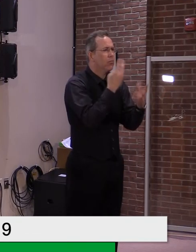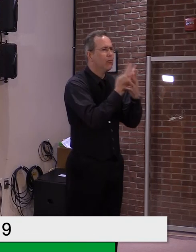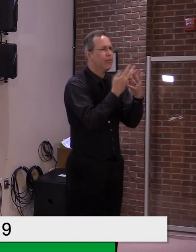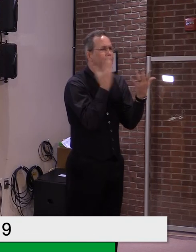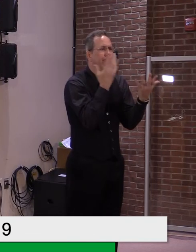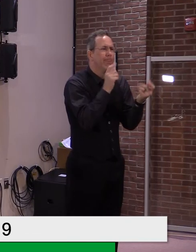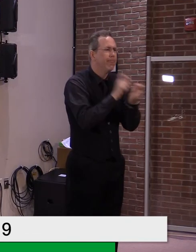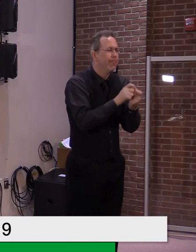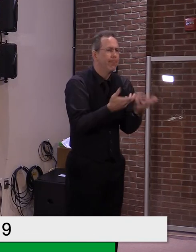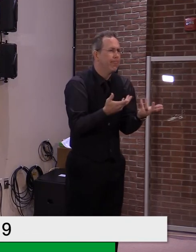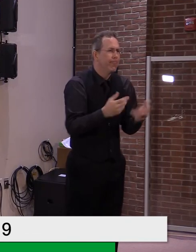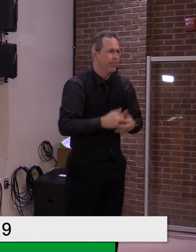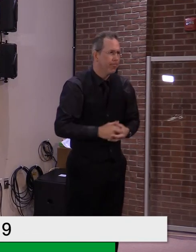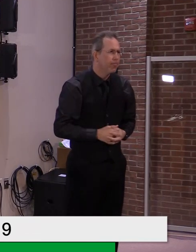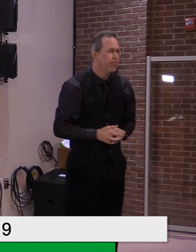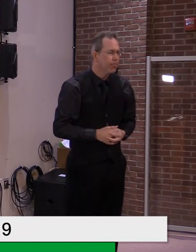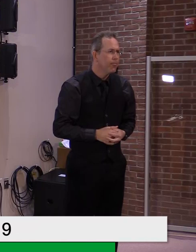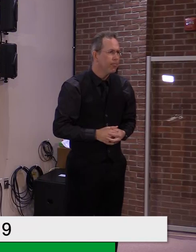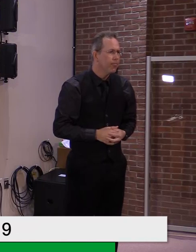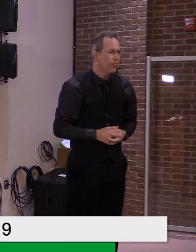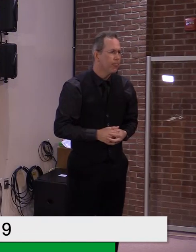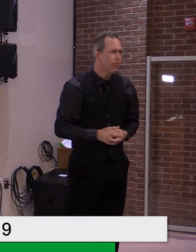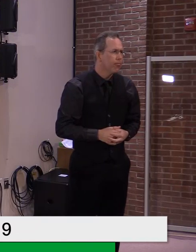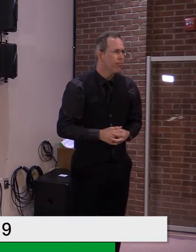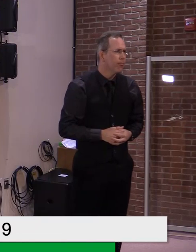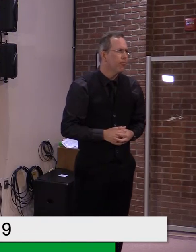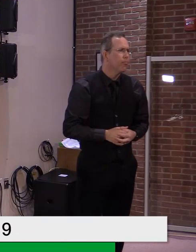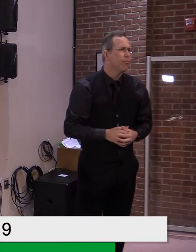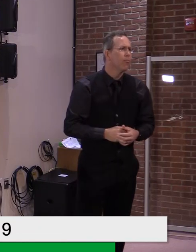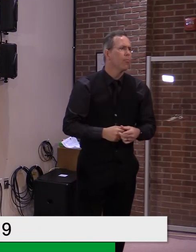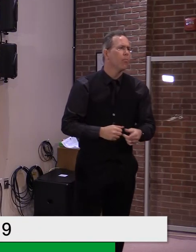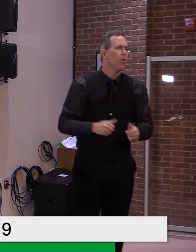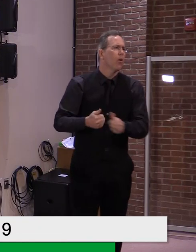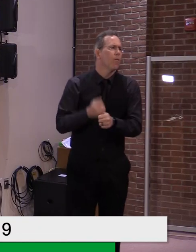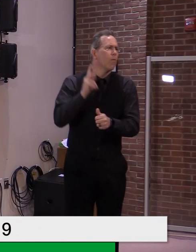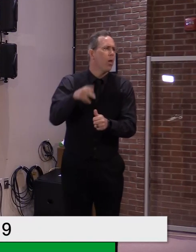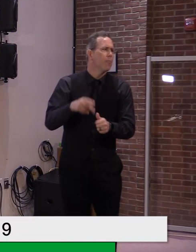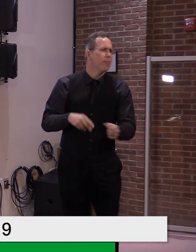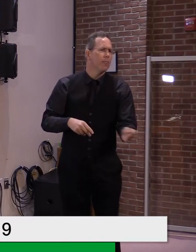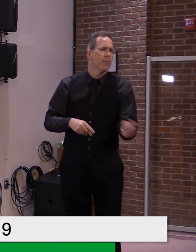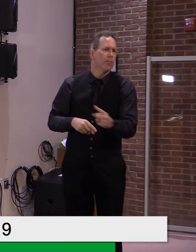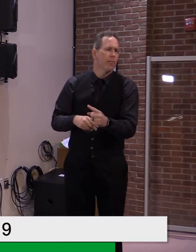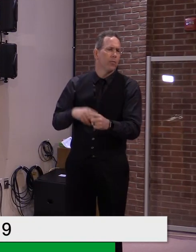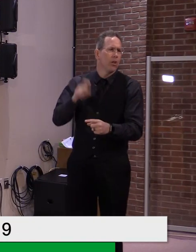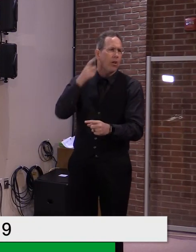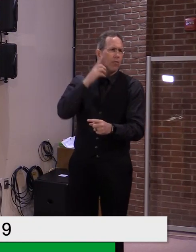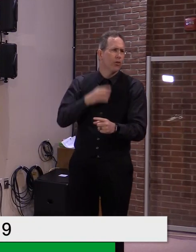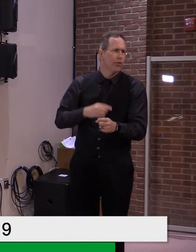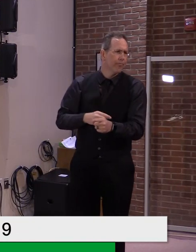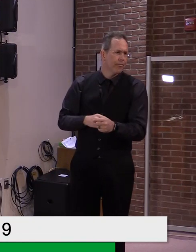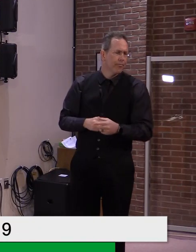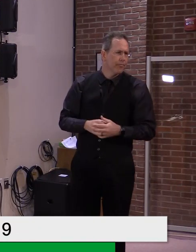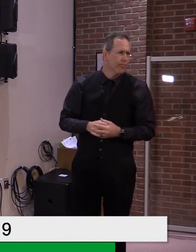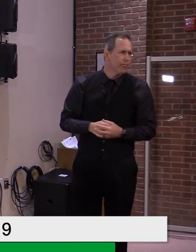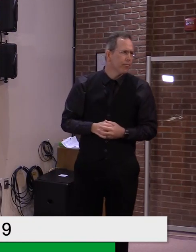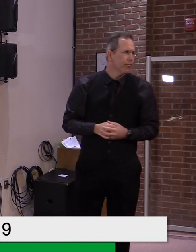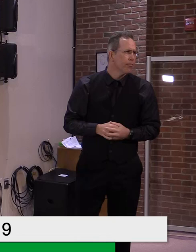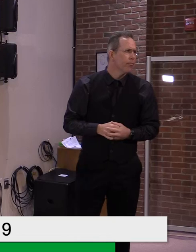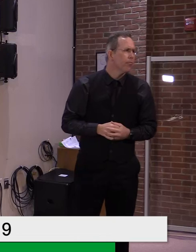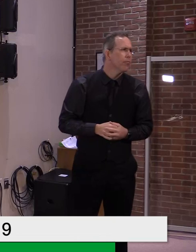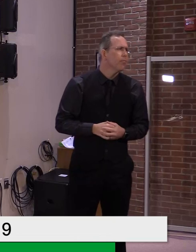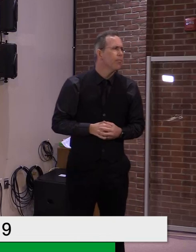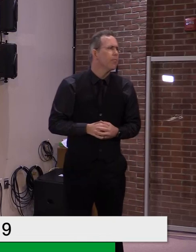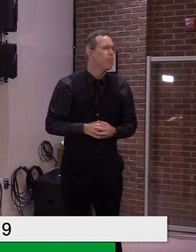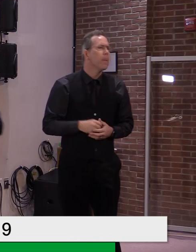Okay, thank you. I also have a question following up on the comments on guidance for young people